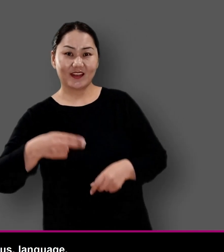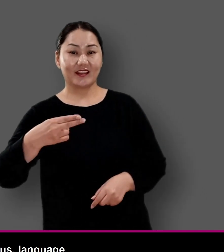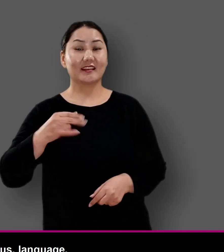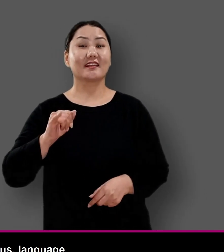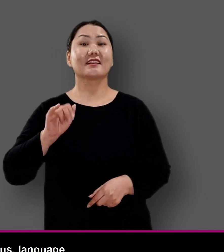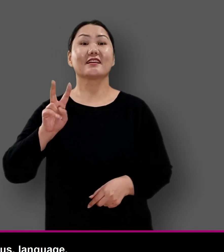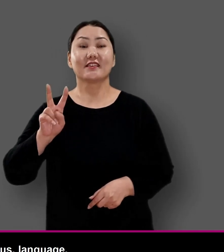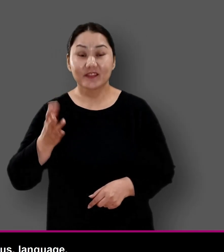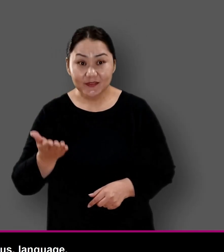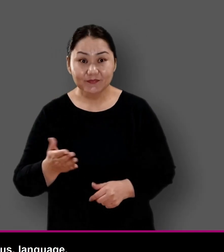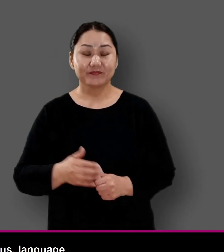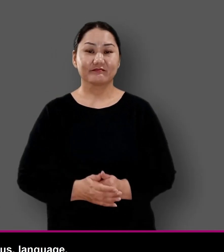HIV status,